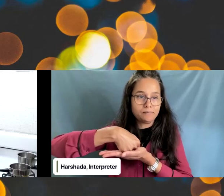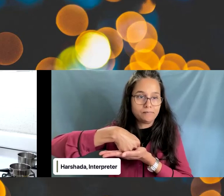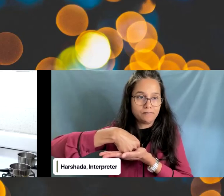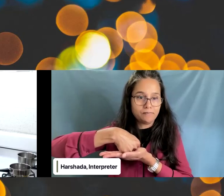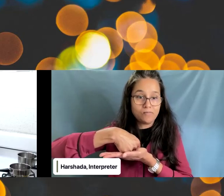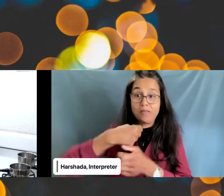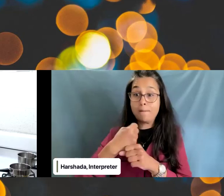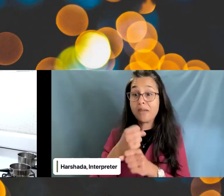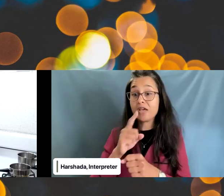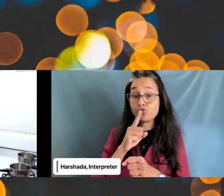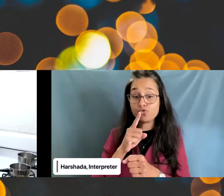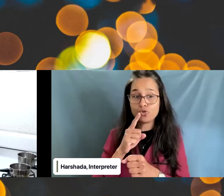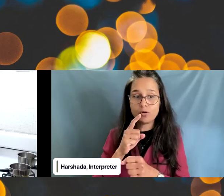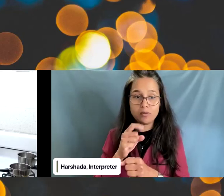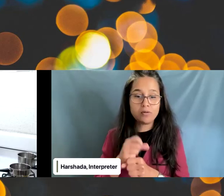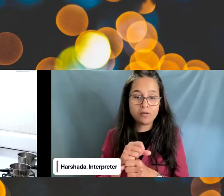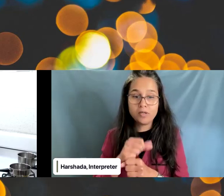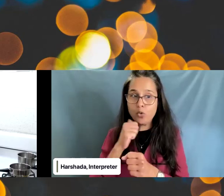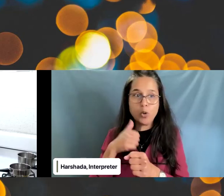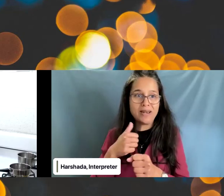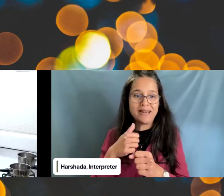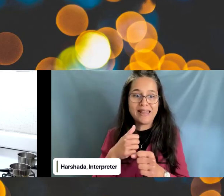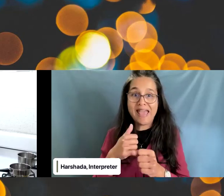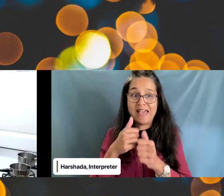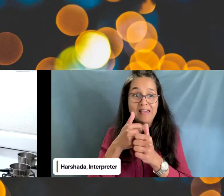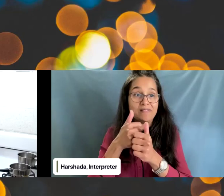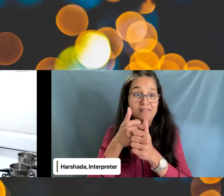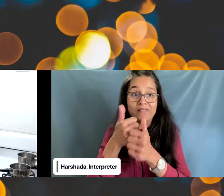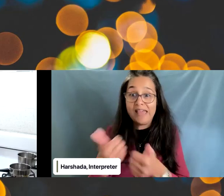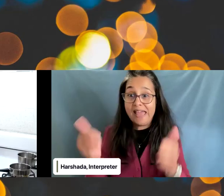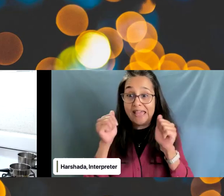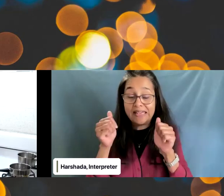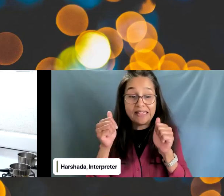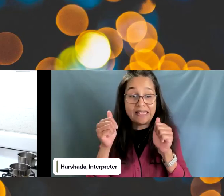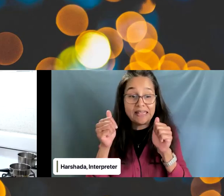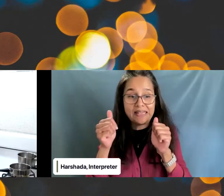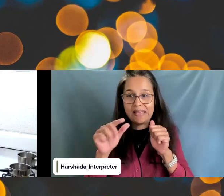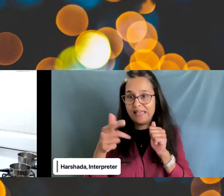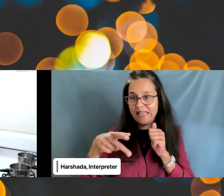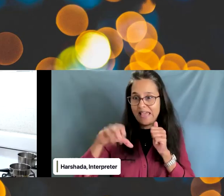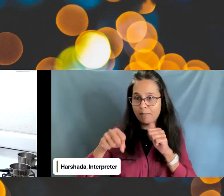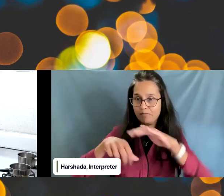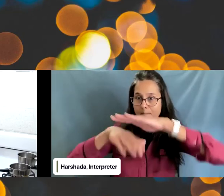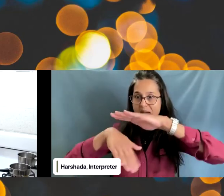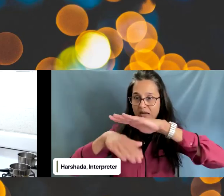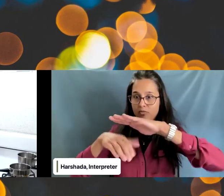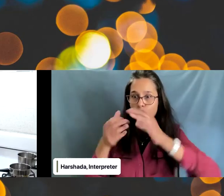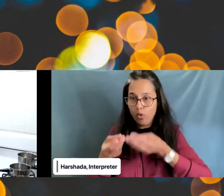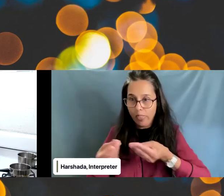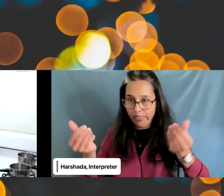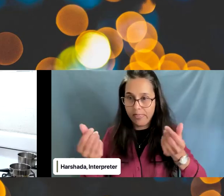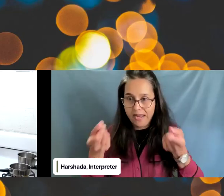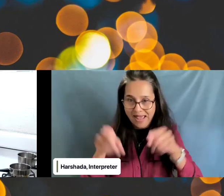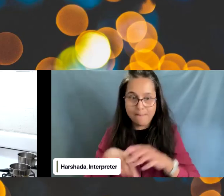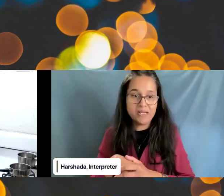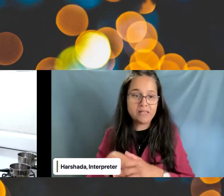And make sure that there are no gaps at the bottom. You don't want this thing to leak. Okay. Use the back of your hand